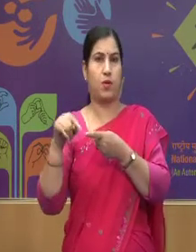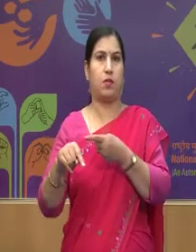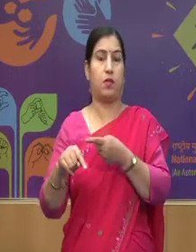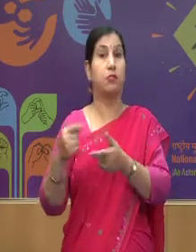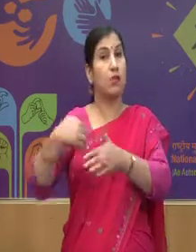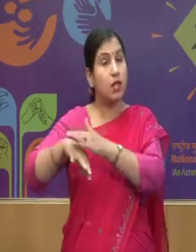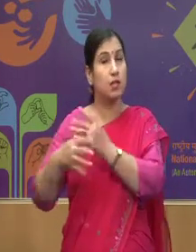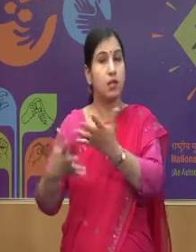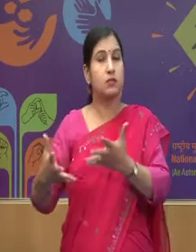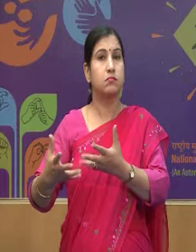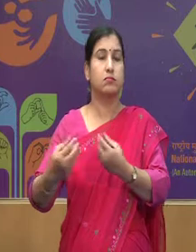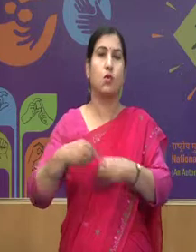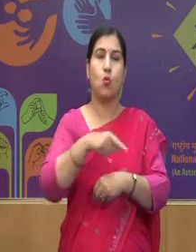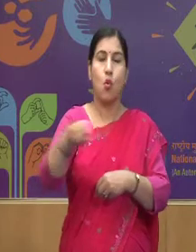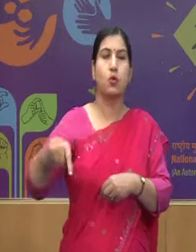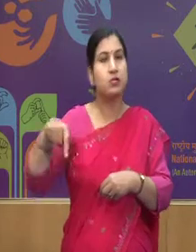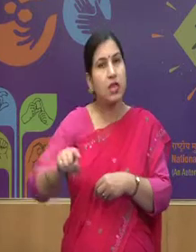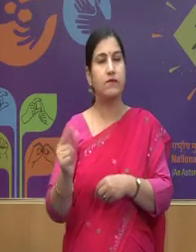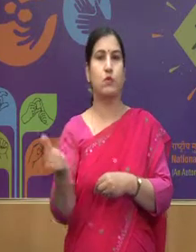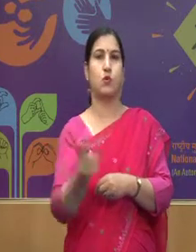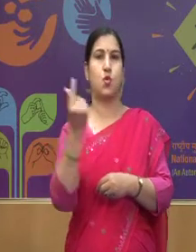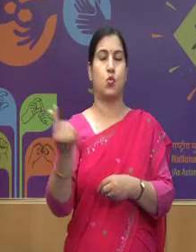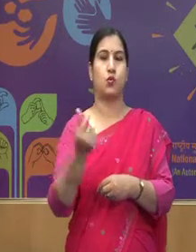resources were exploited by them.